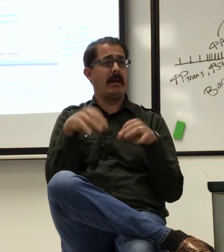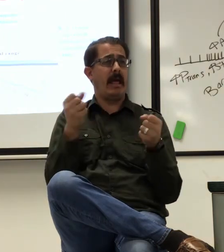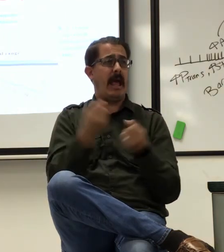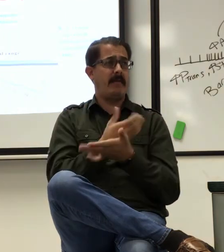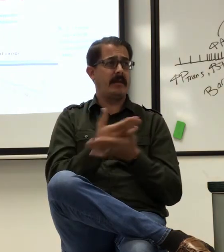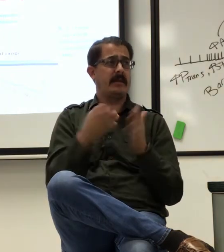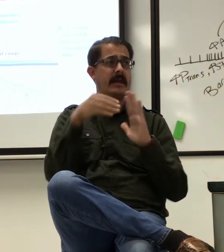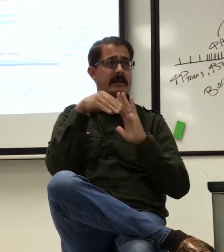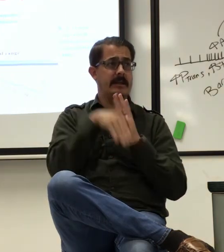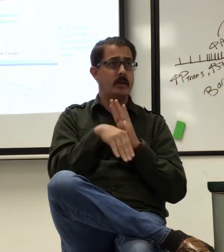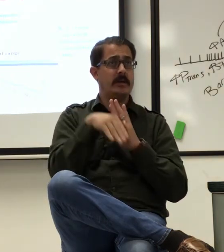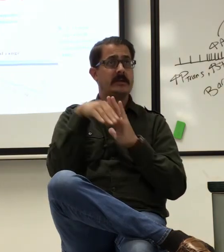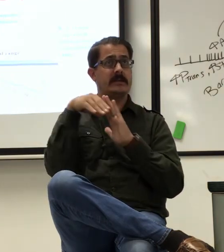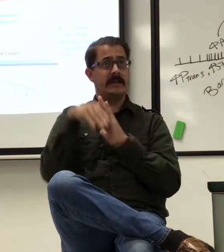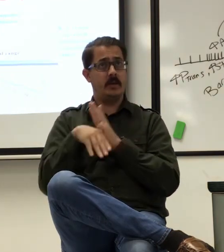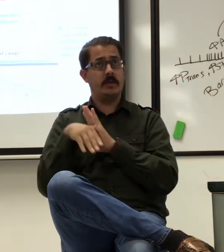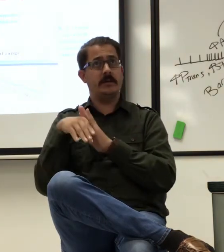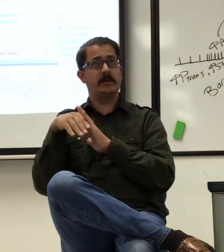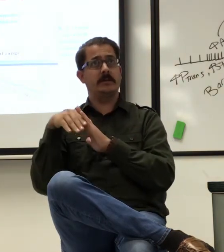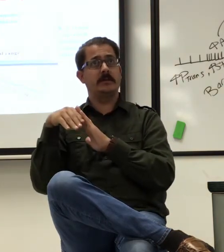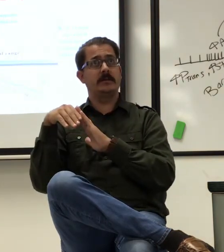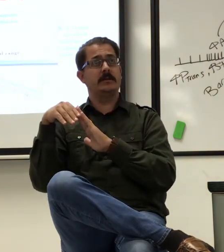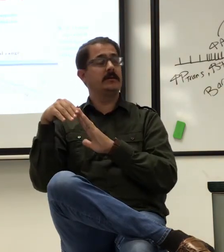that decrease,